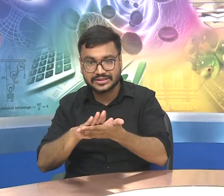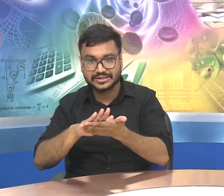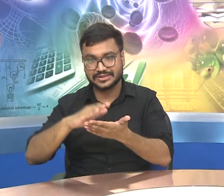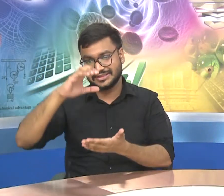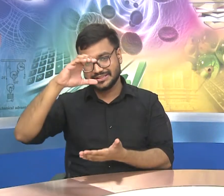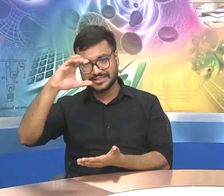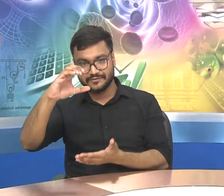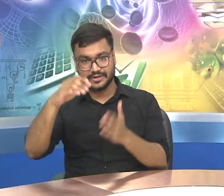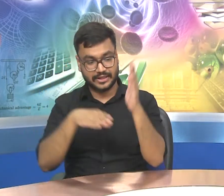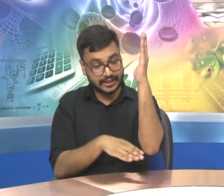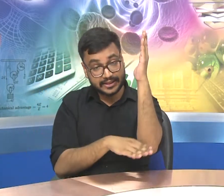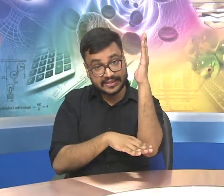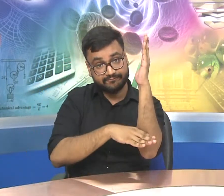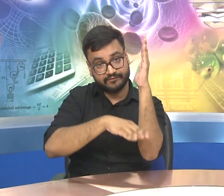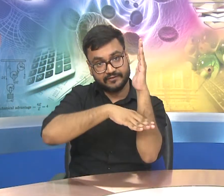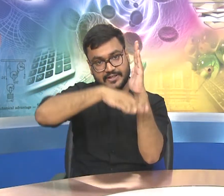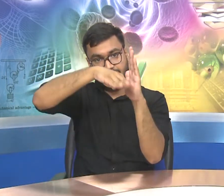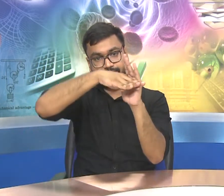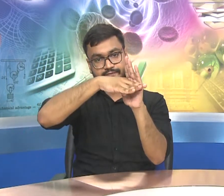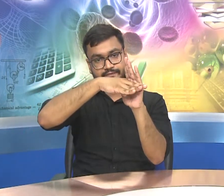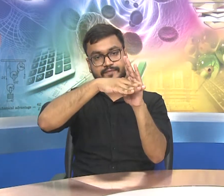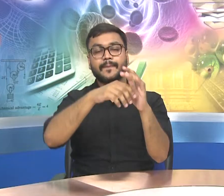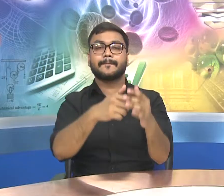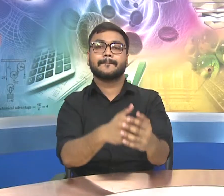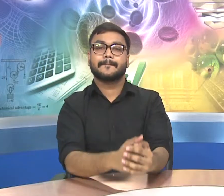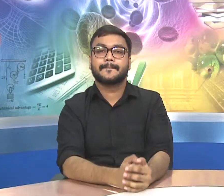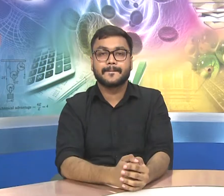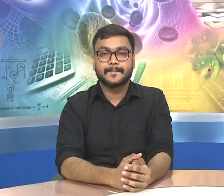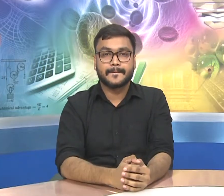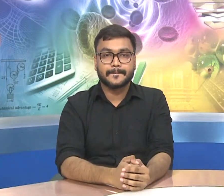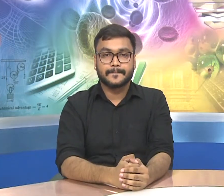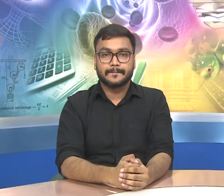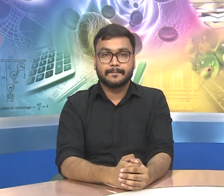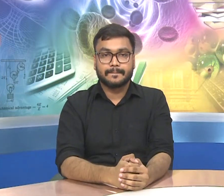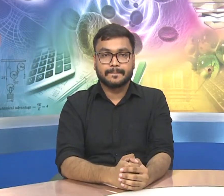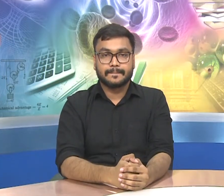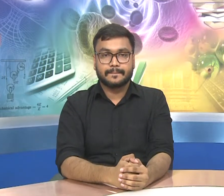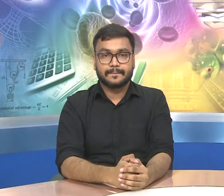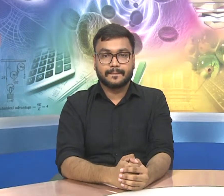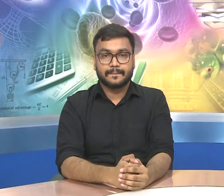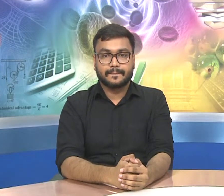and passes from one organism to another through the food chain.